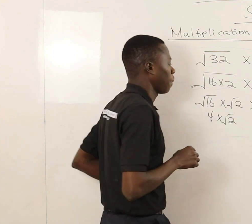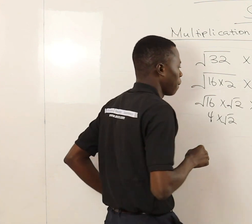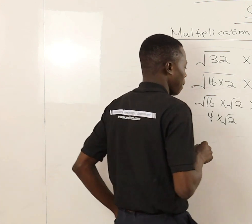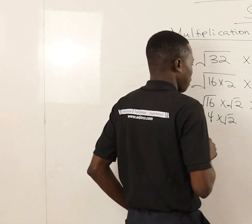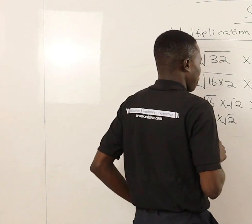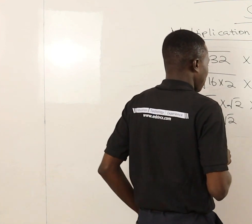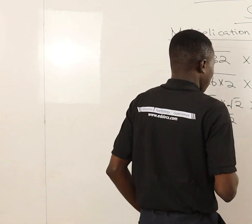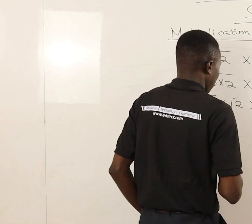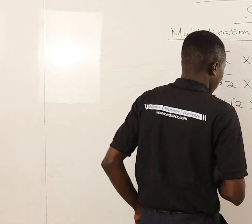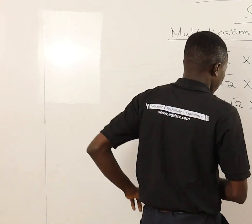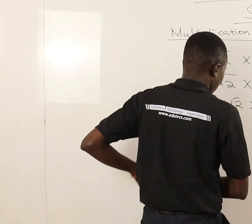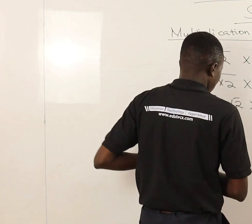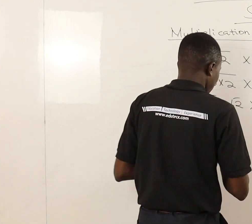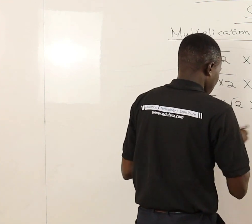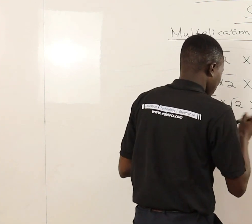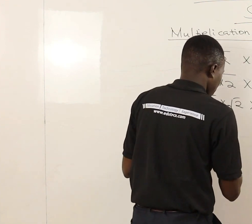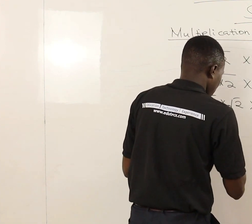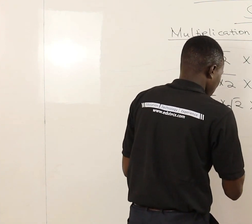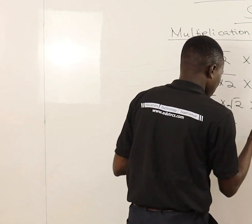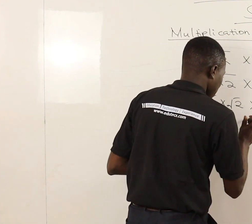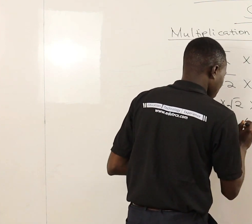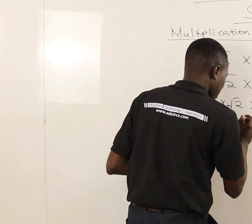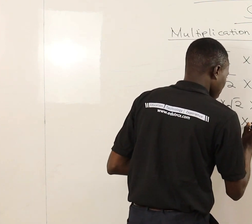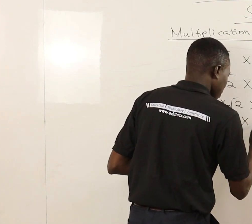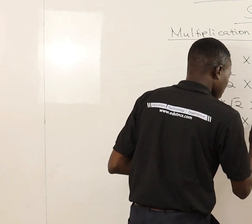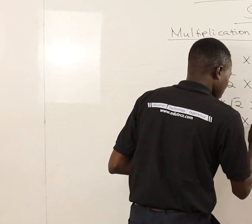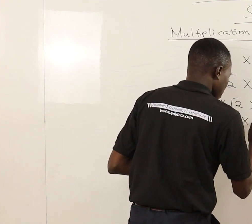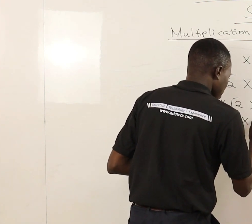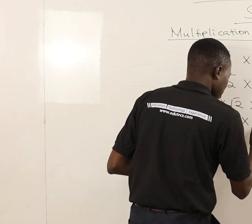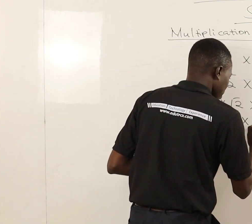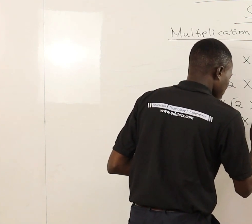root of 2 will be multiplied by 3.